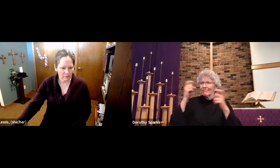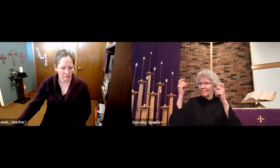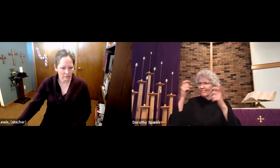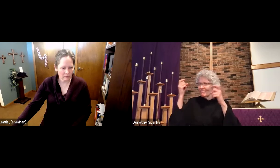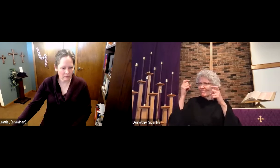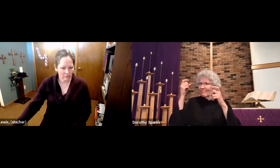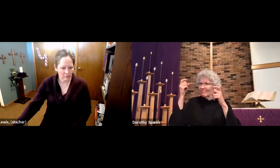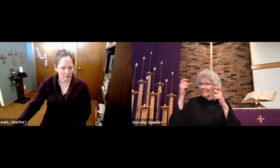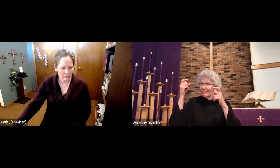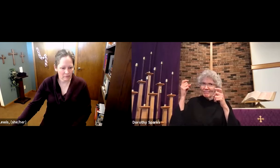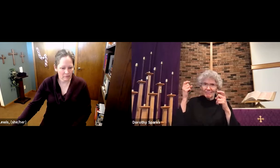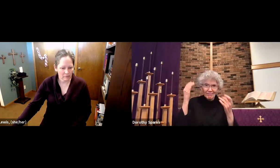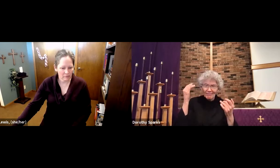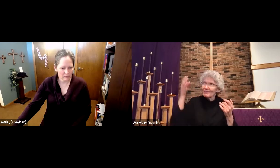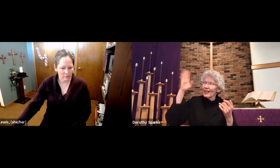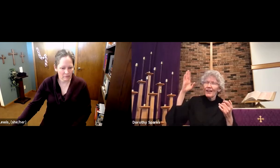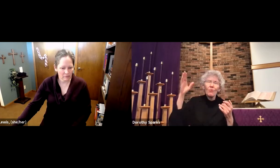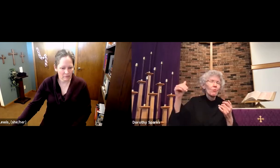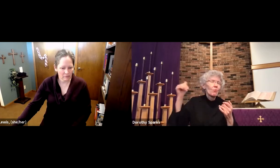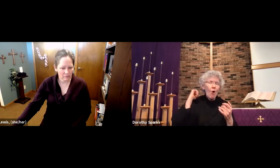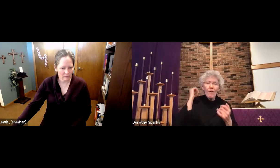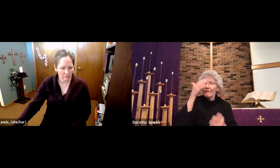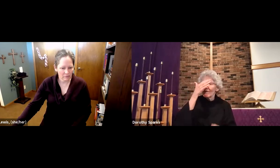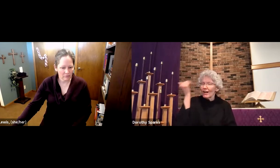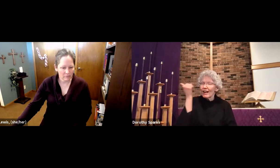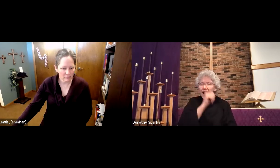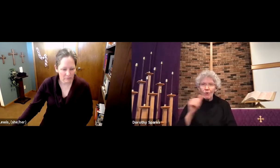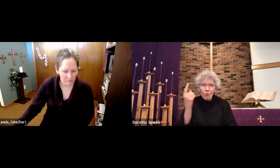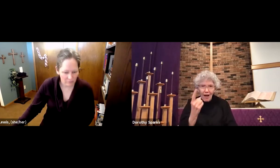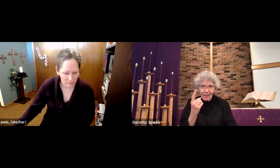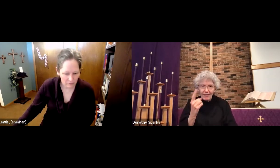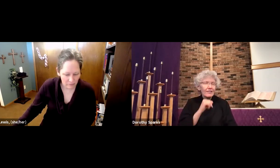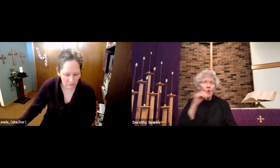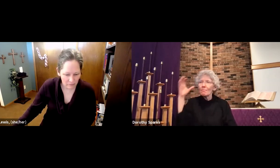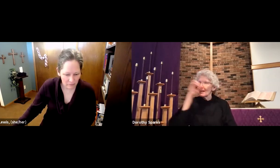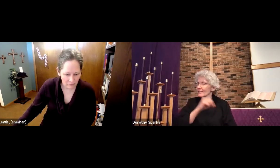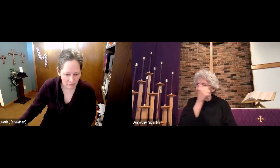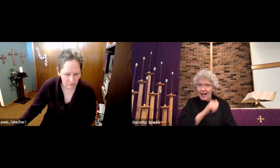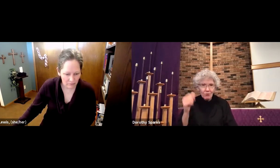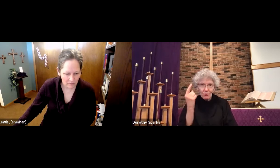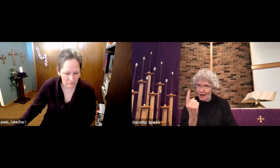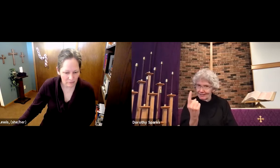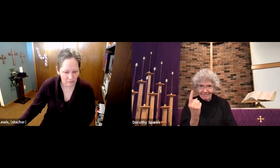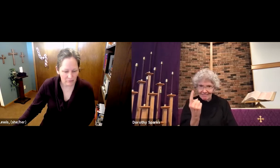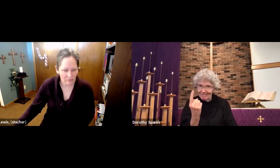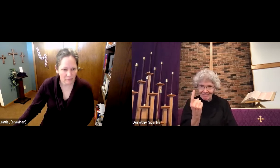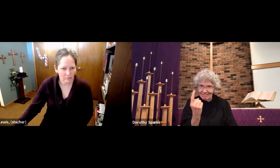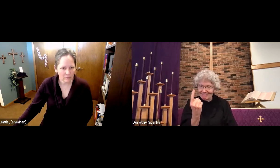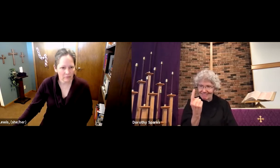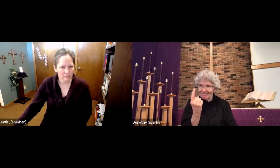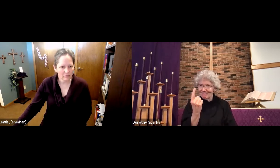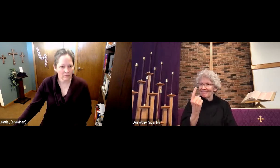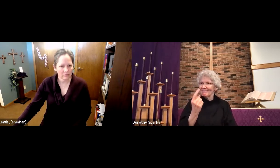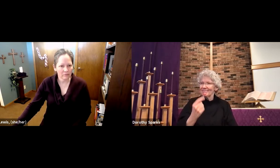When these chains are broken, we celebrate that there is hope that God will not forget anyone. God will